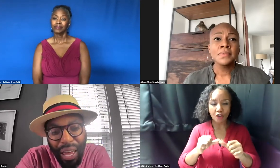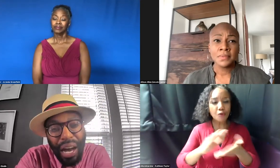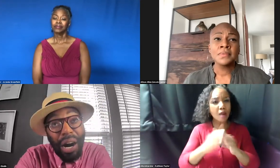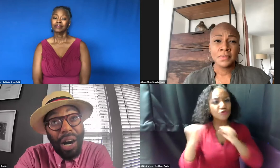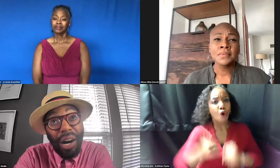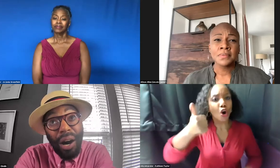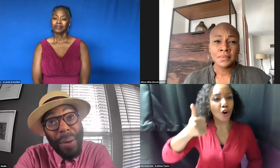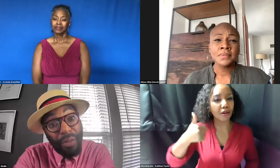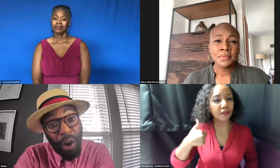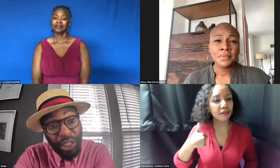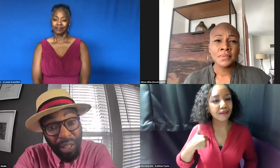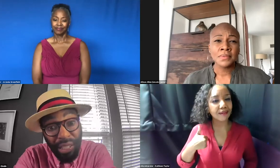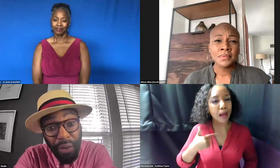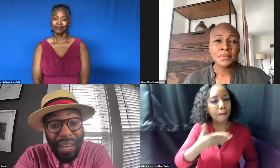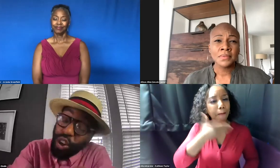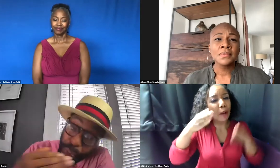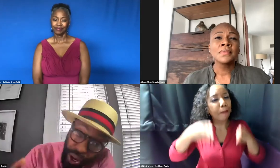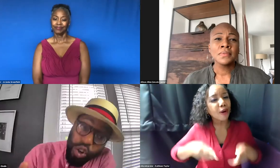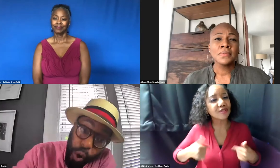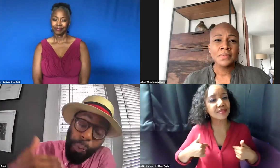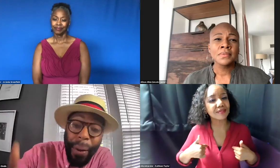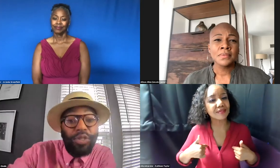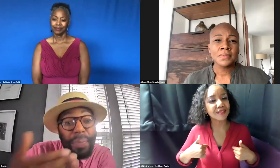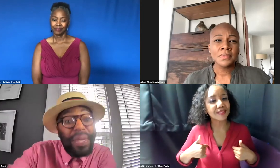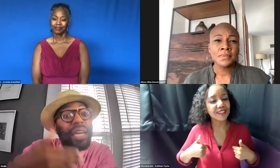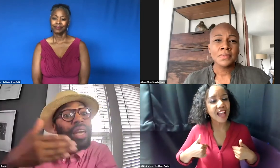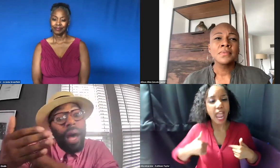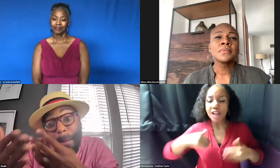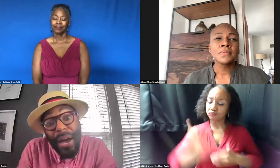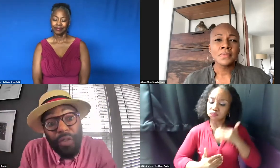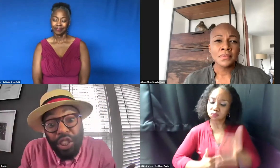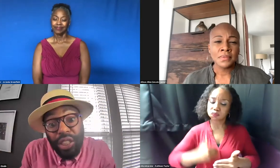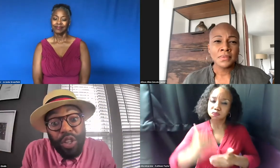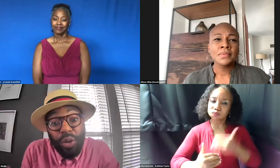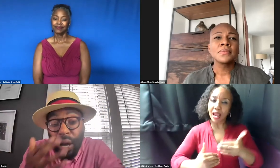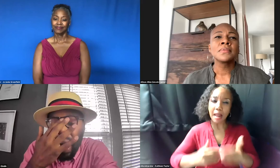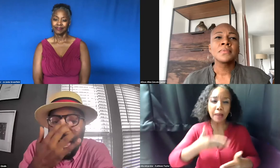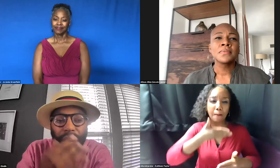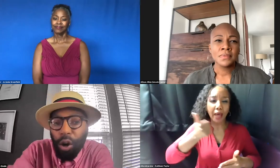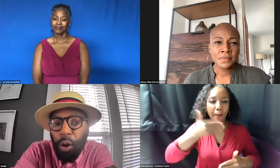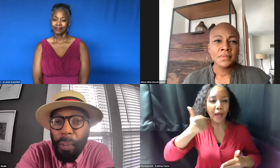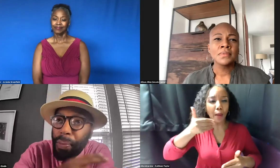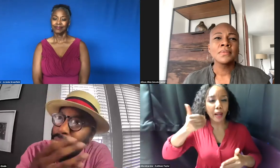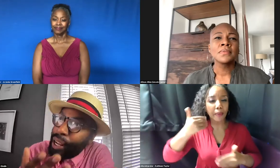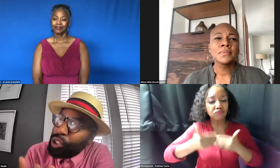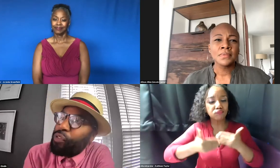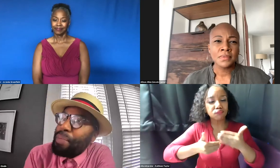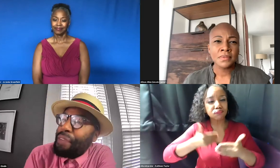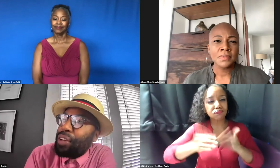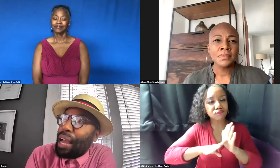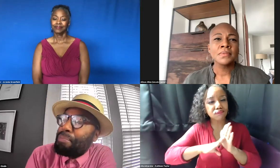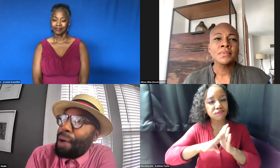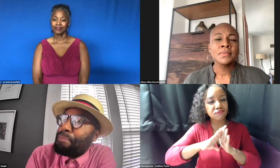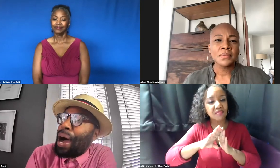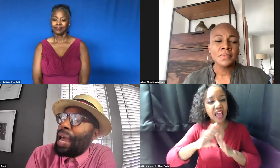been. A better version of yourself. And then you work to perpetually be a better version of you. And also for me,